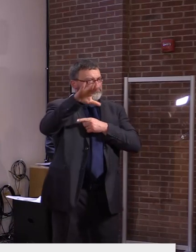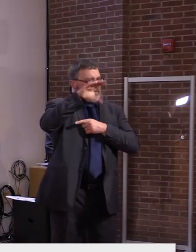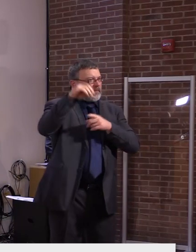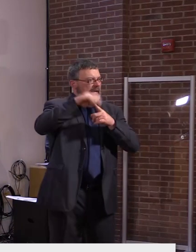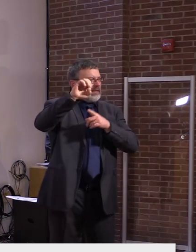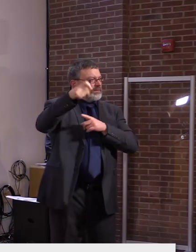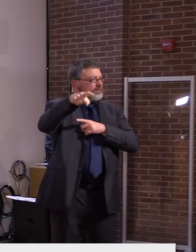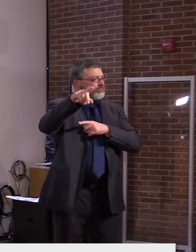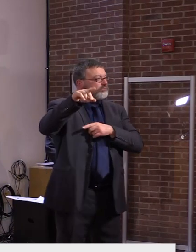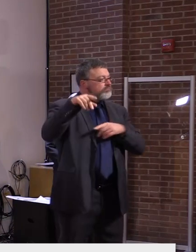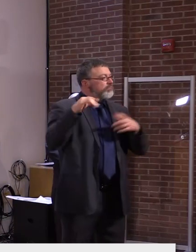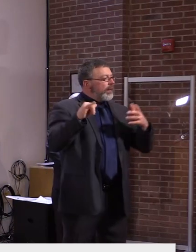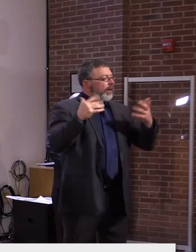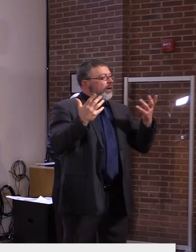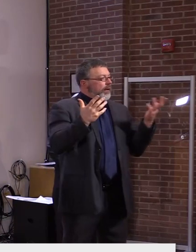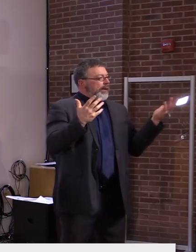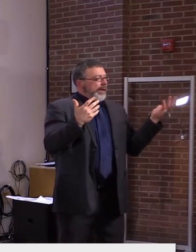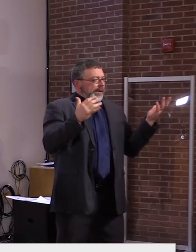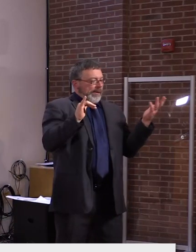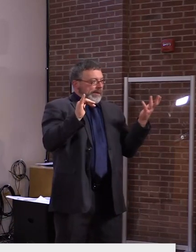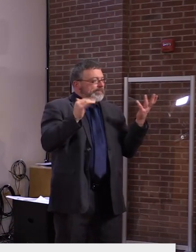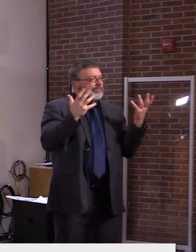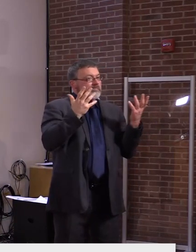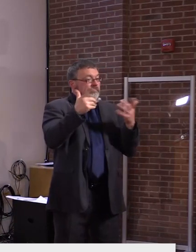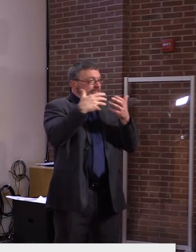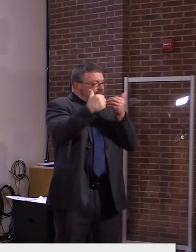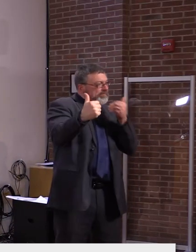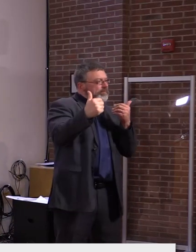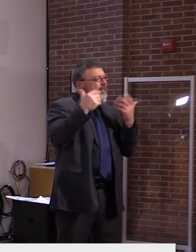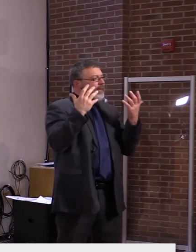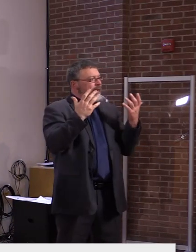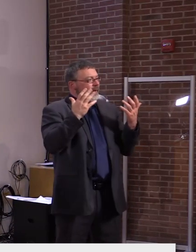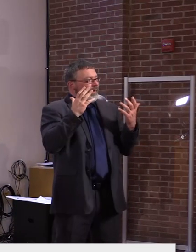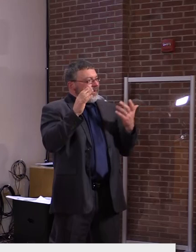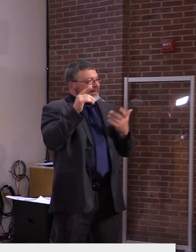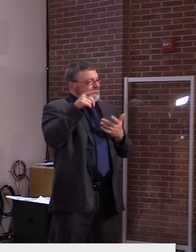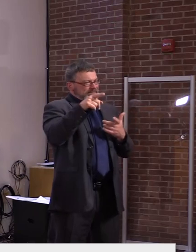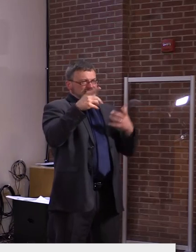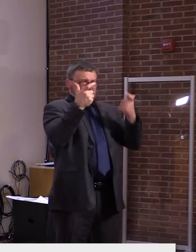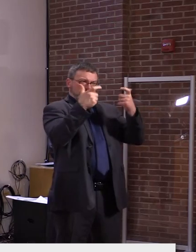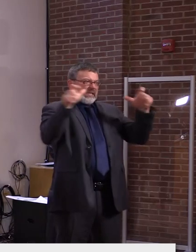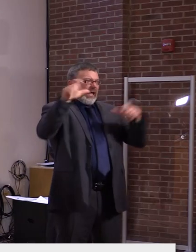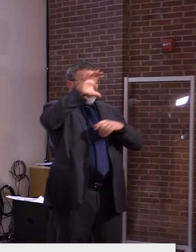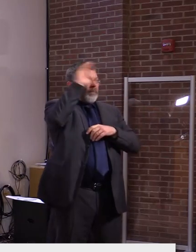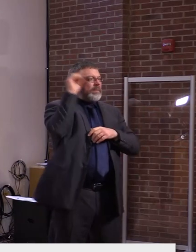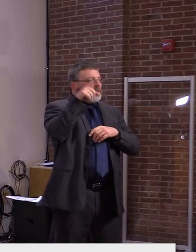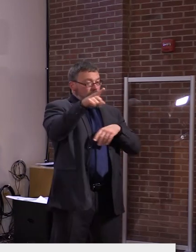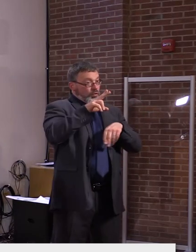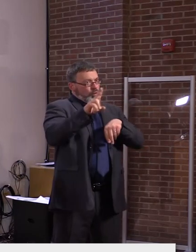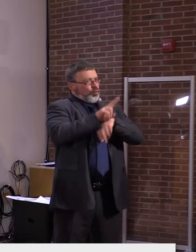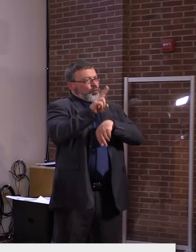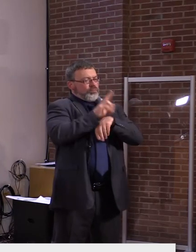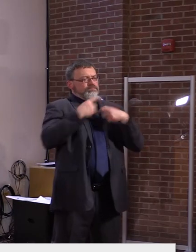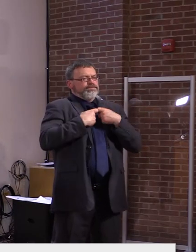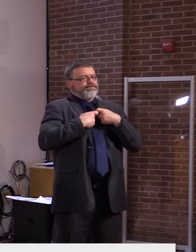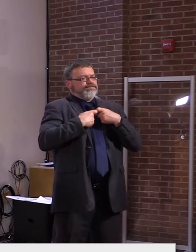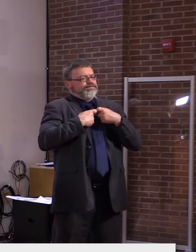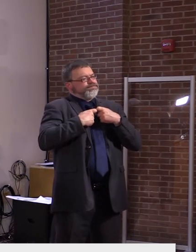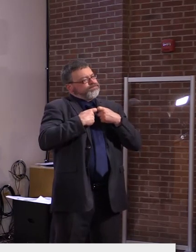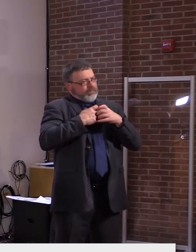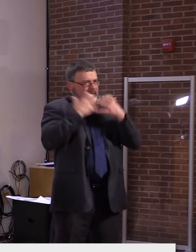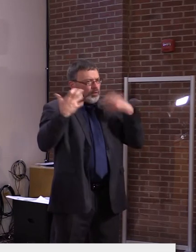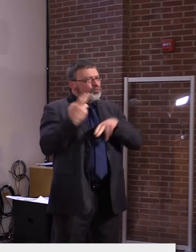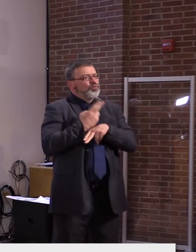I understand it, the single largest user of energy, electricity,